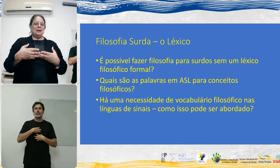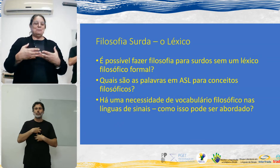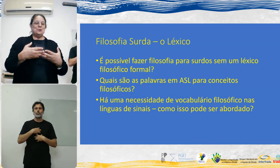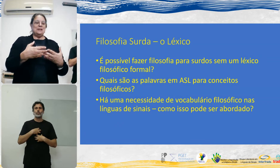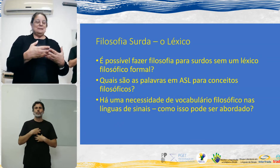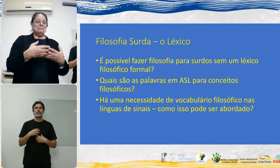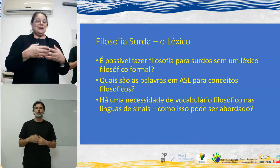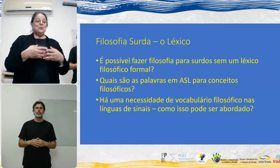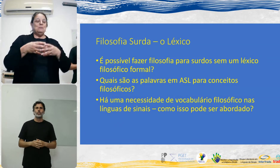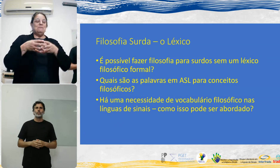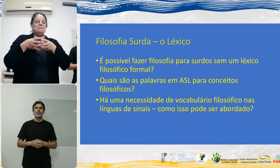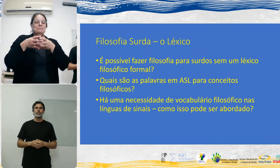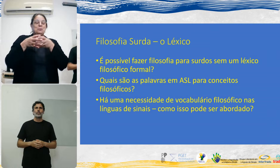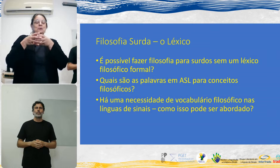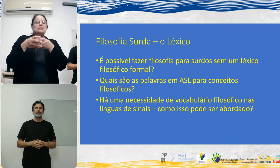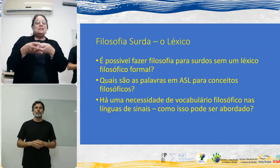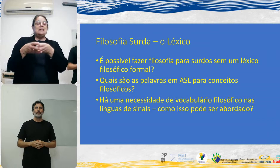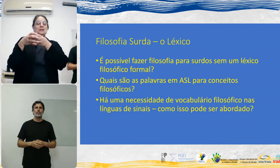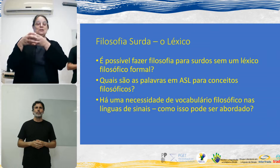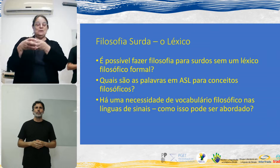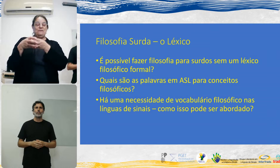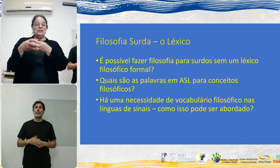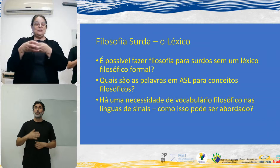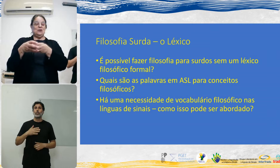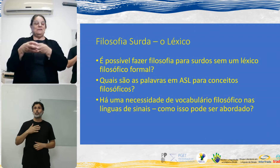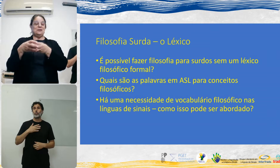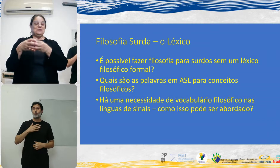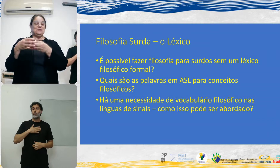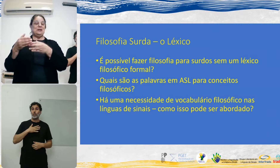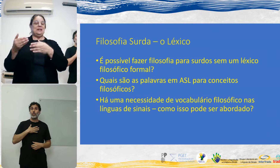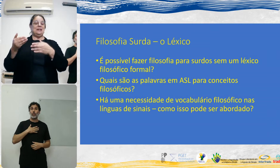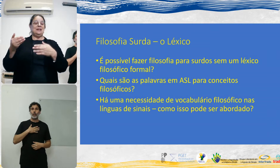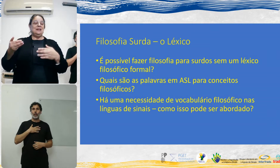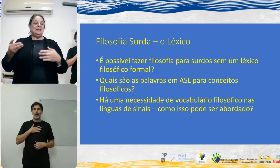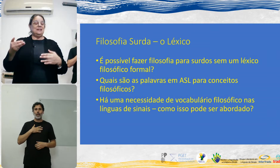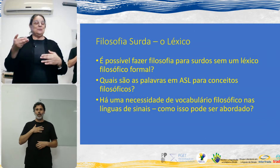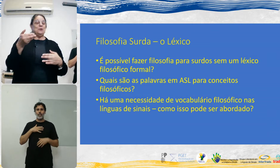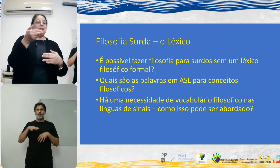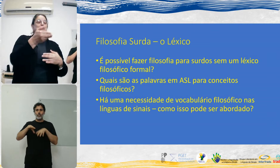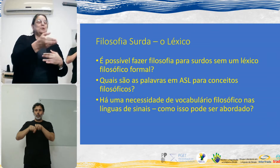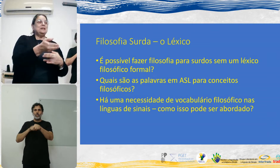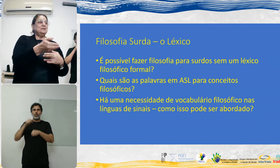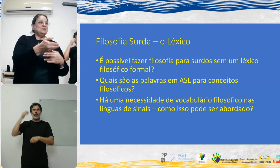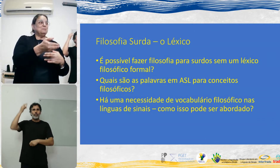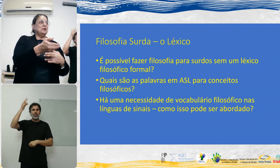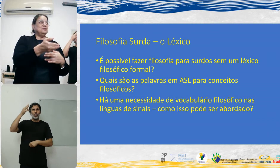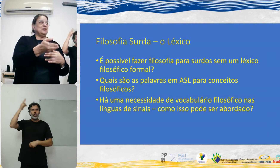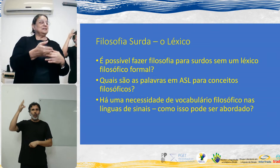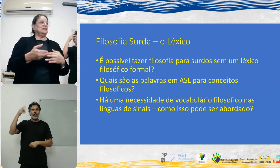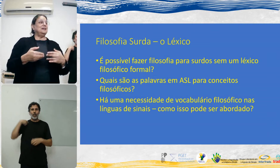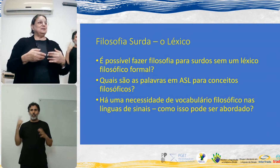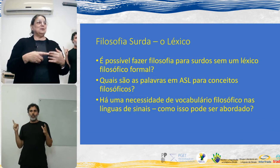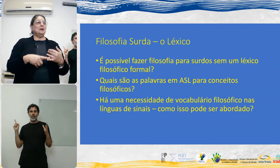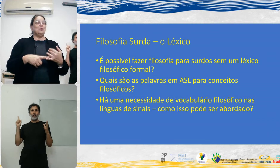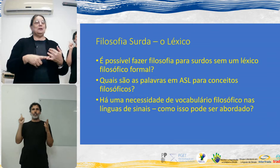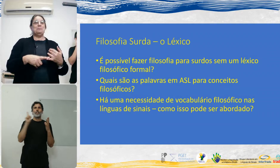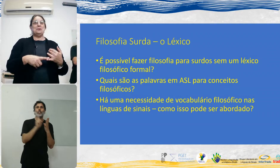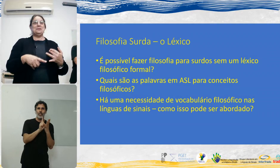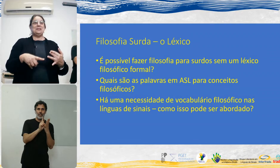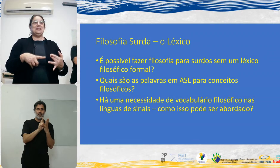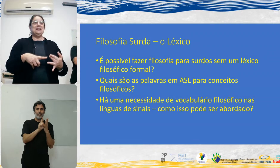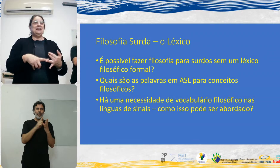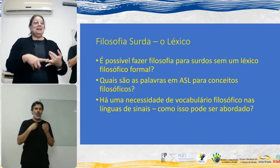what I'm bringing, my particular philosophical training is what I'm bringing to the project. And I know I'm